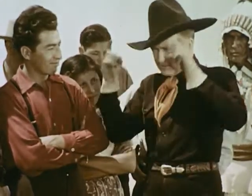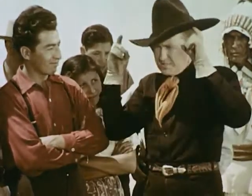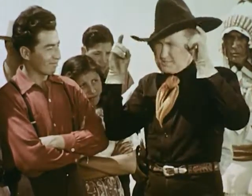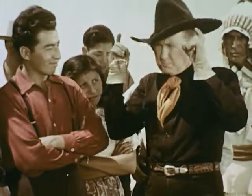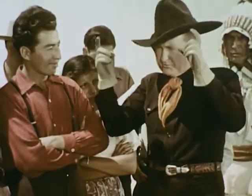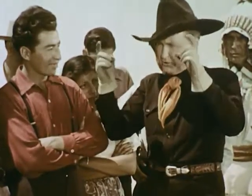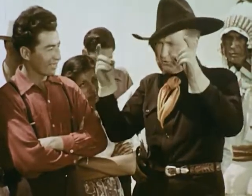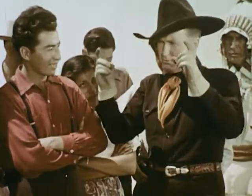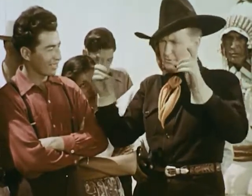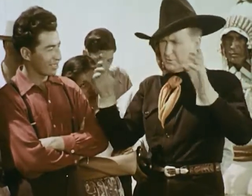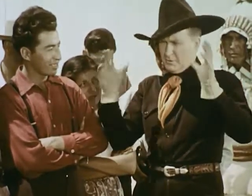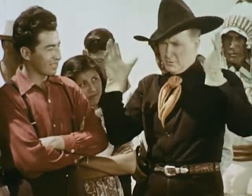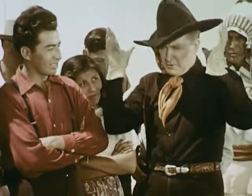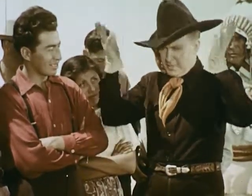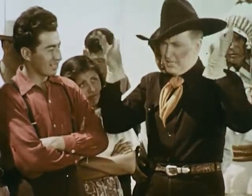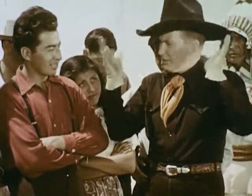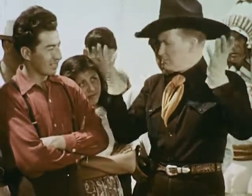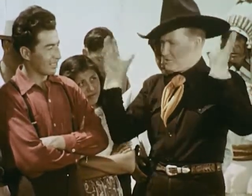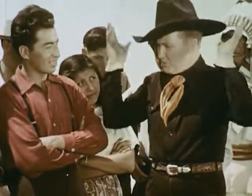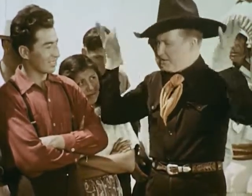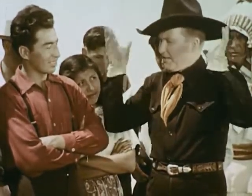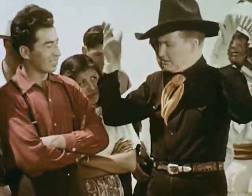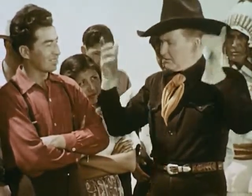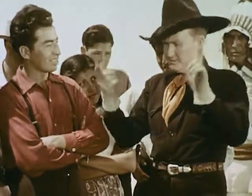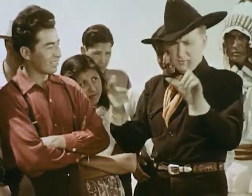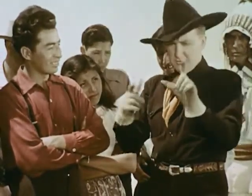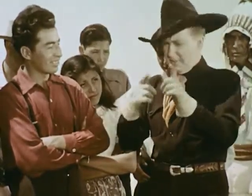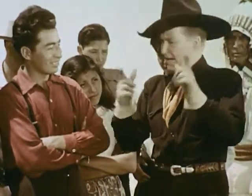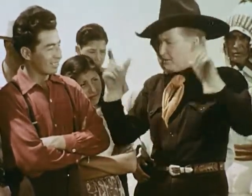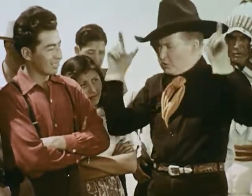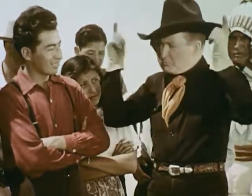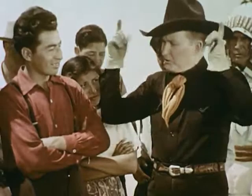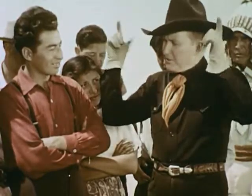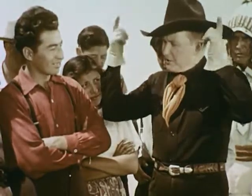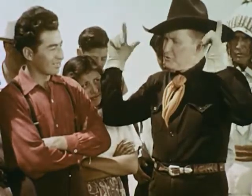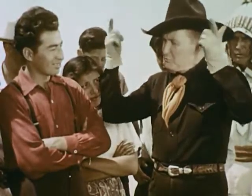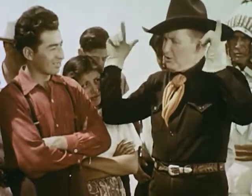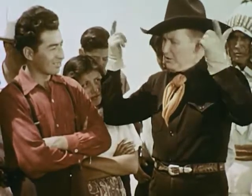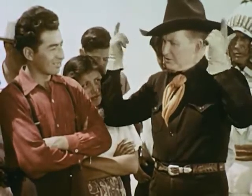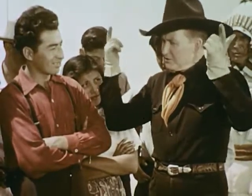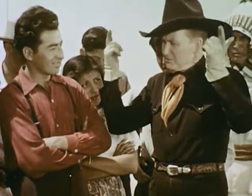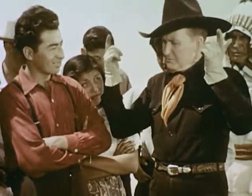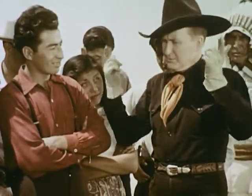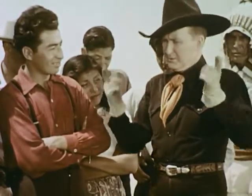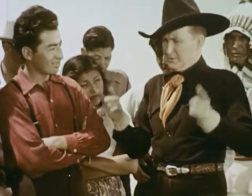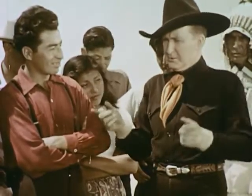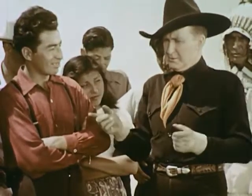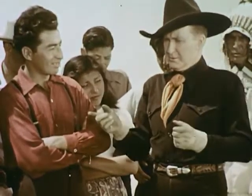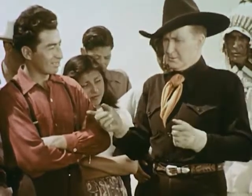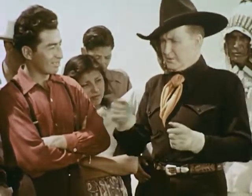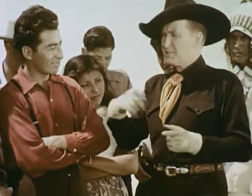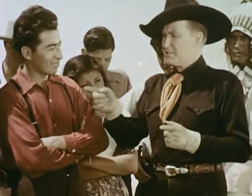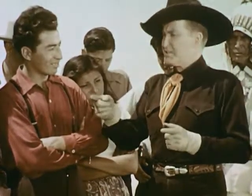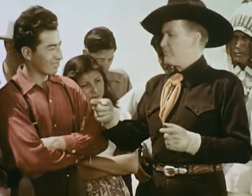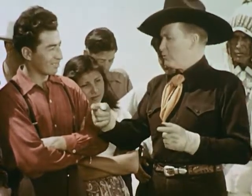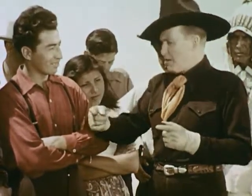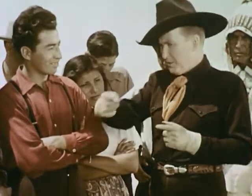antlers, like the buffalo. The elk, spread antlers. Antelope only has two prongs. Well, then there's the sign for the white